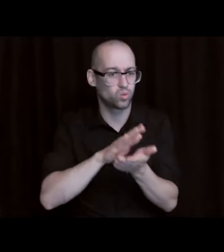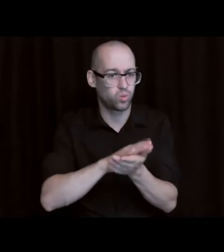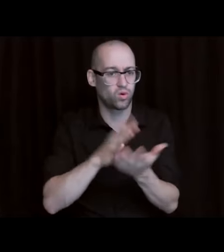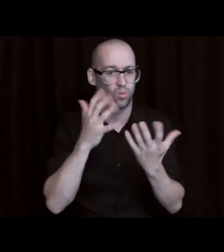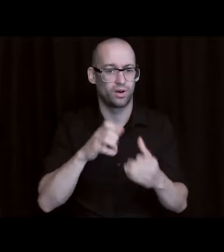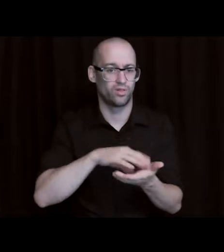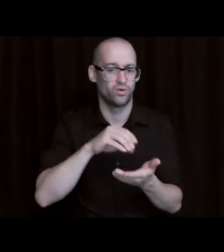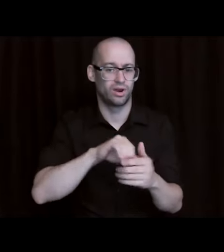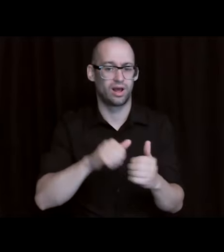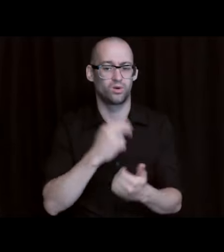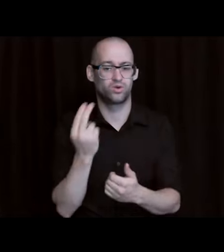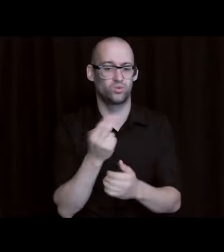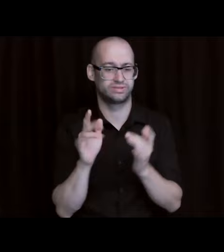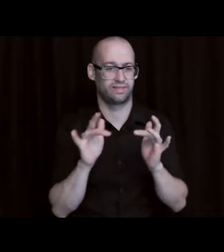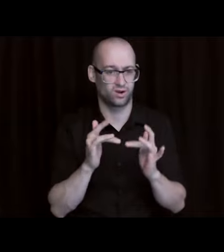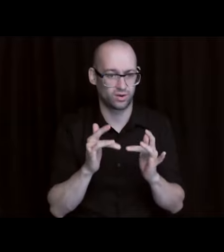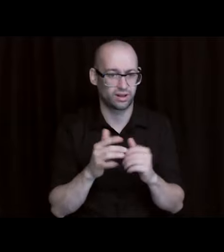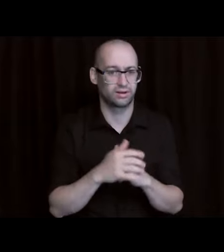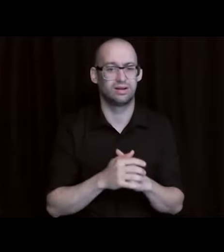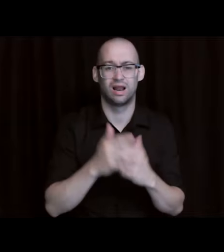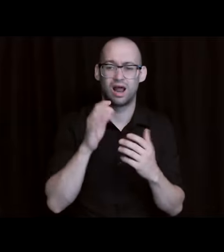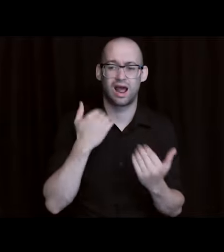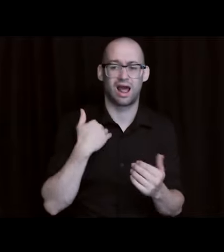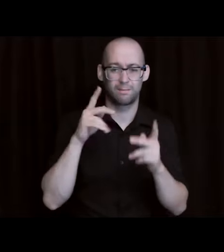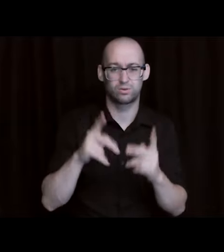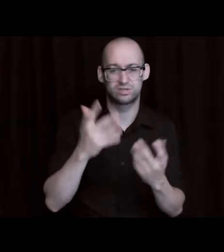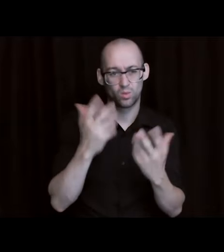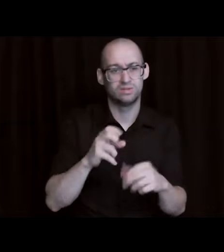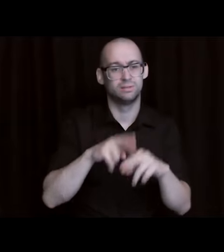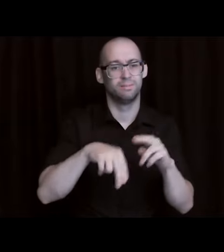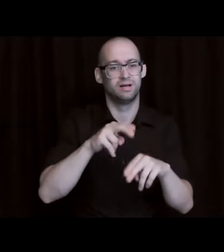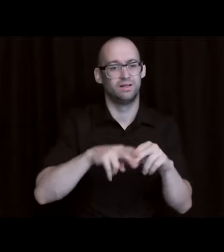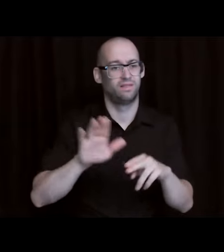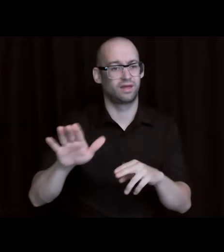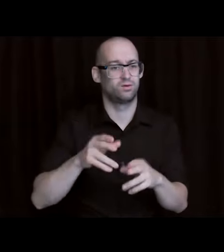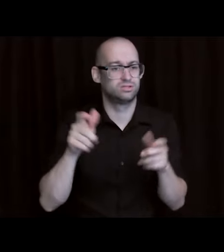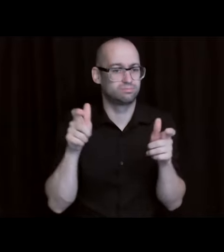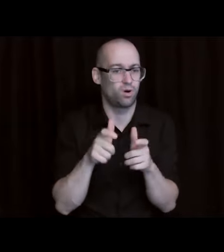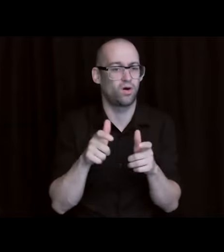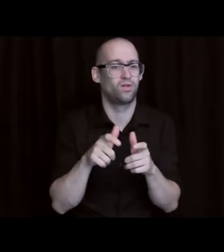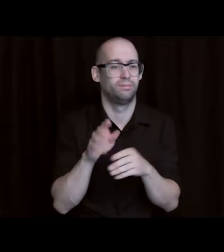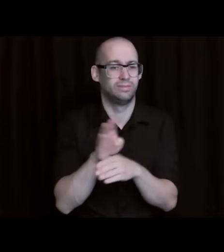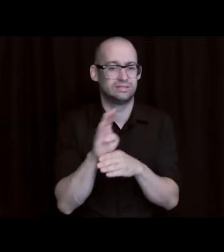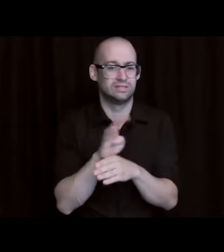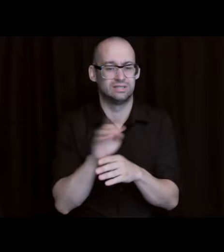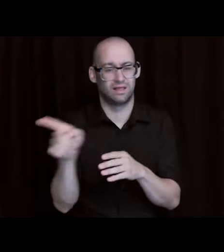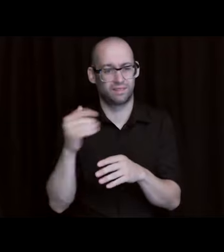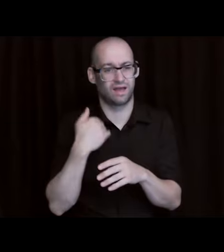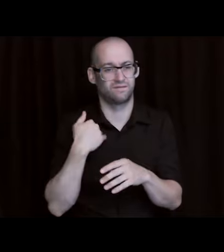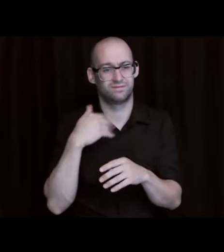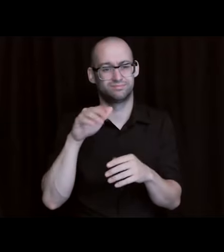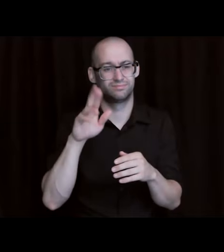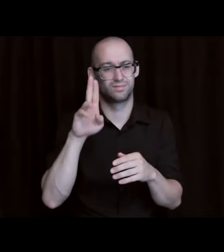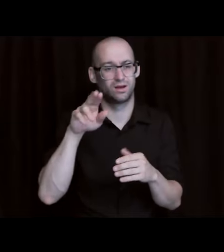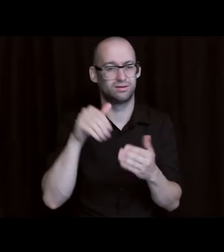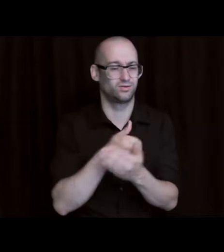stuff. We also had somebody who wanted to grow their small enterprise of creating handmade leather vests for extra income. So they also needed